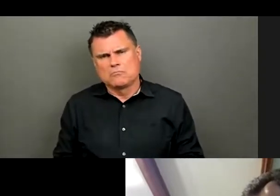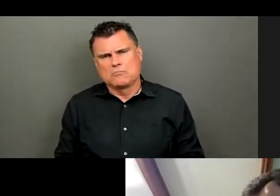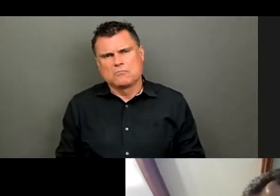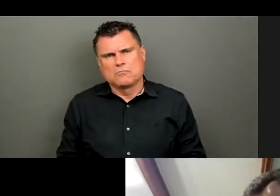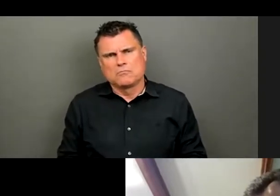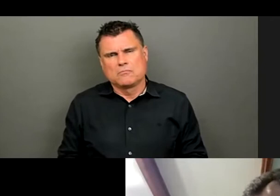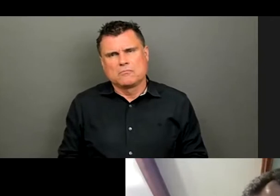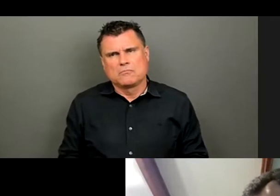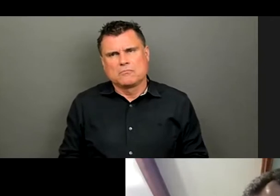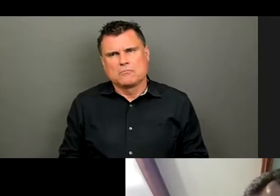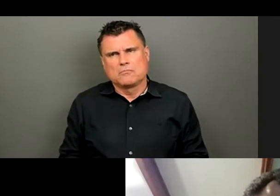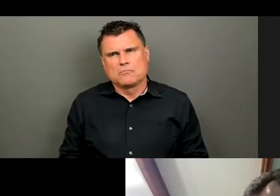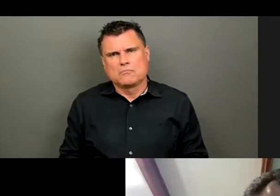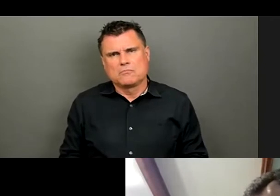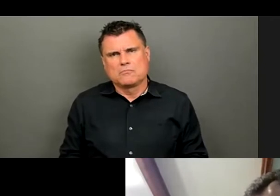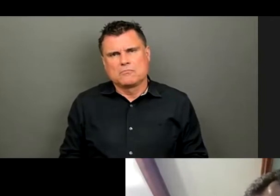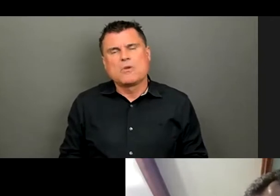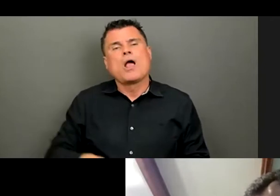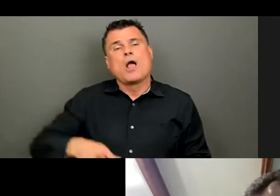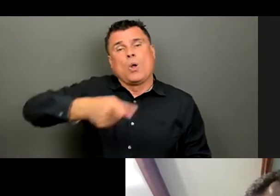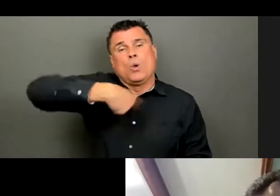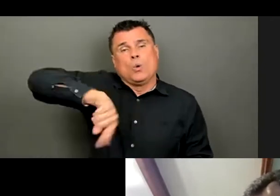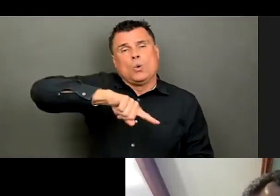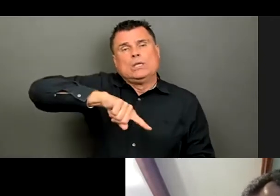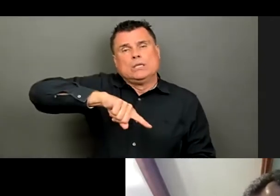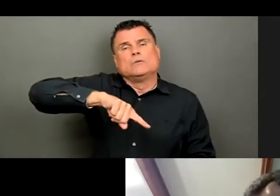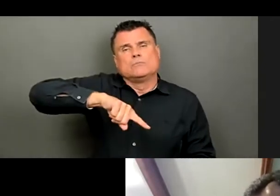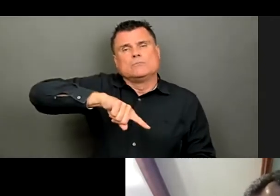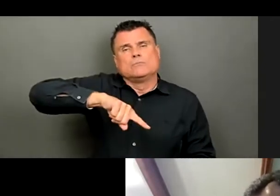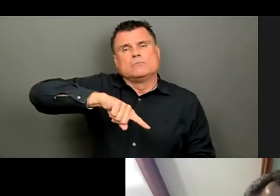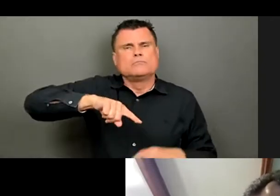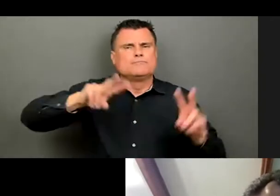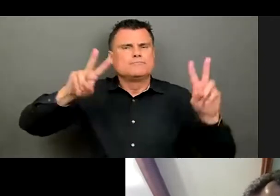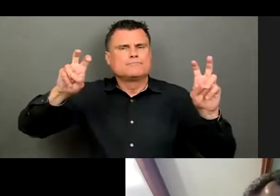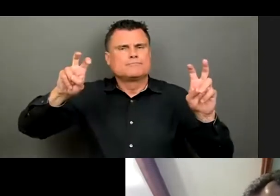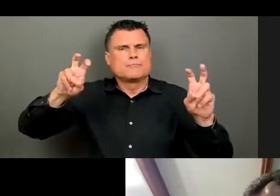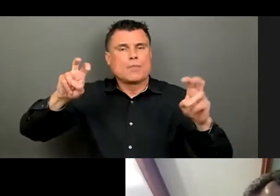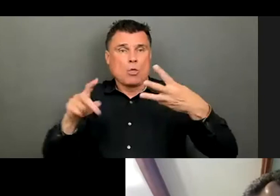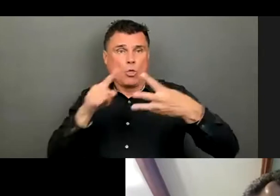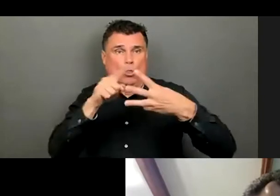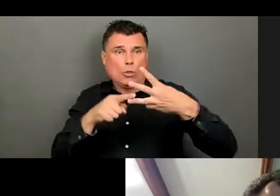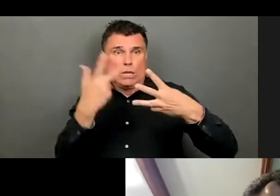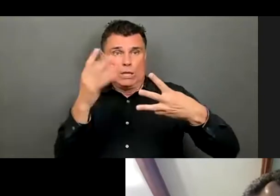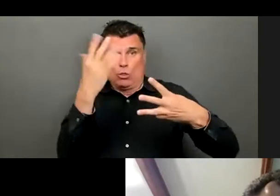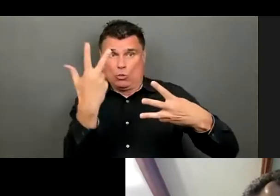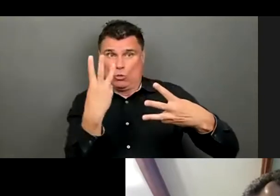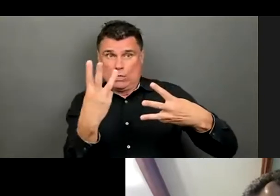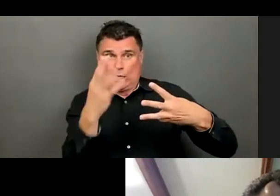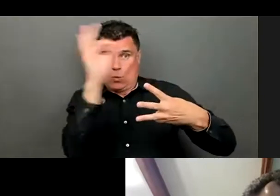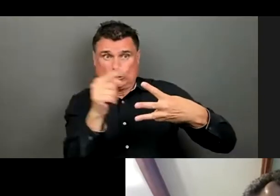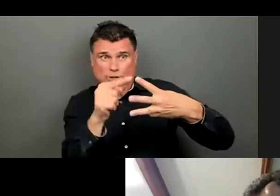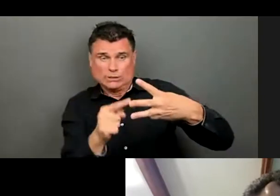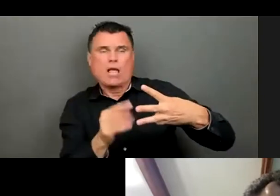to take Joanna three questions first. We'll respond to those three questions from